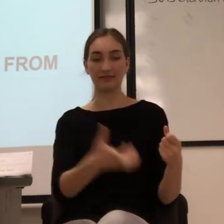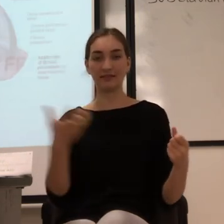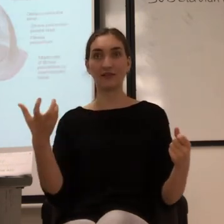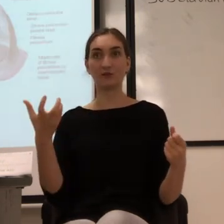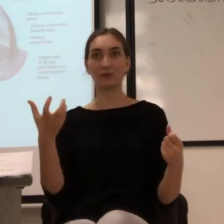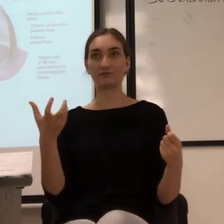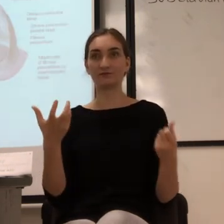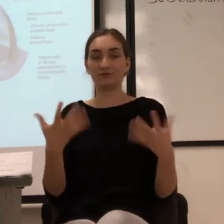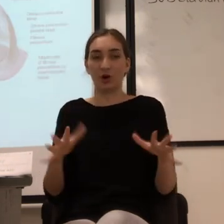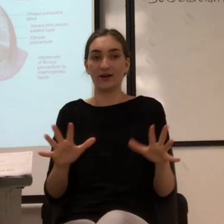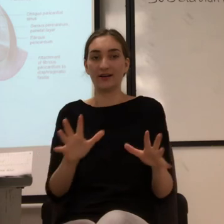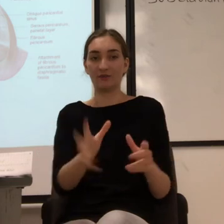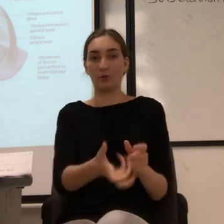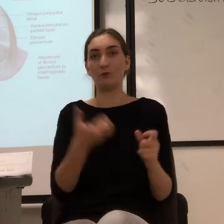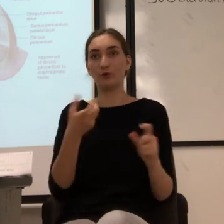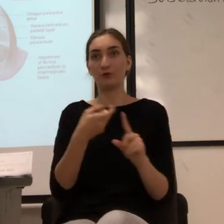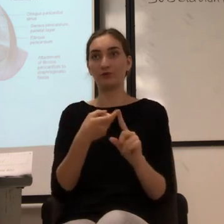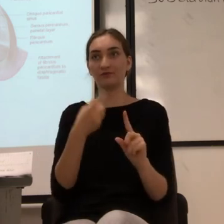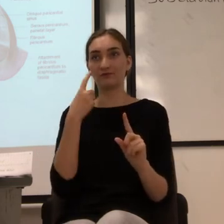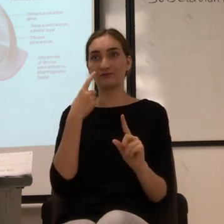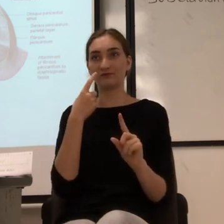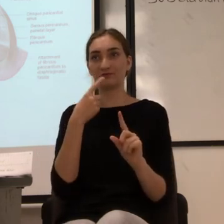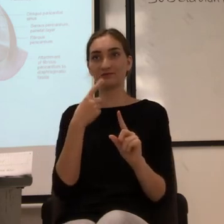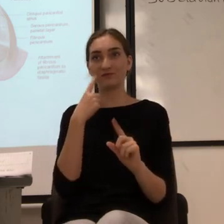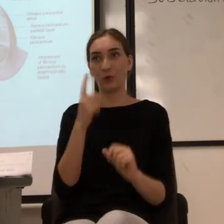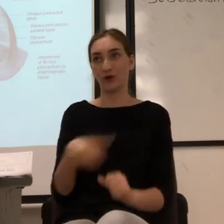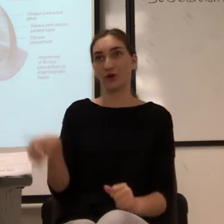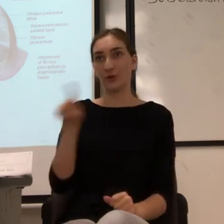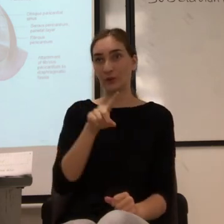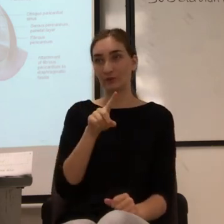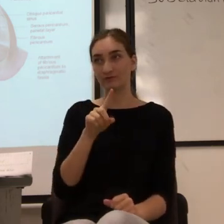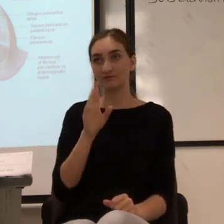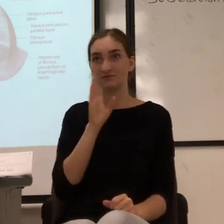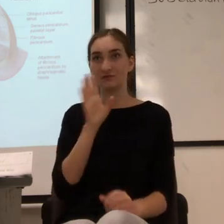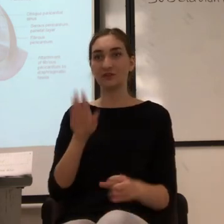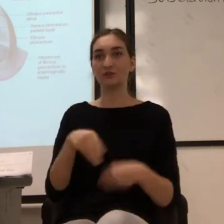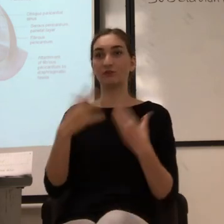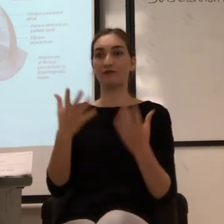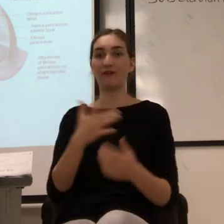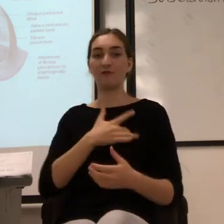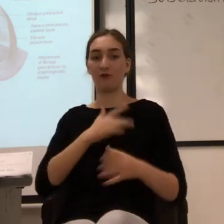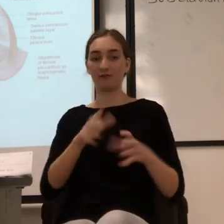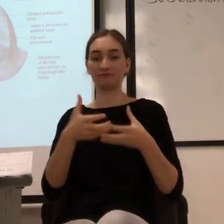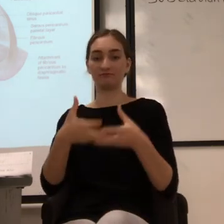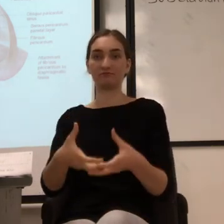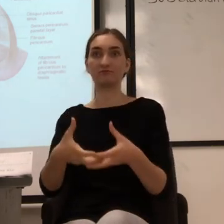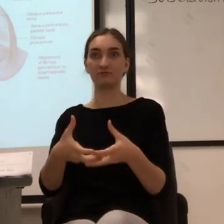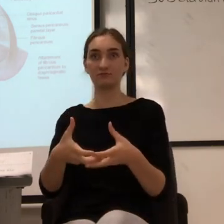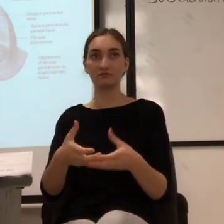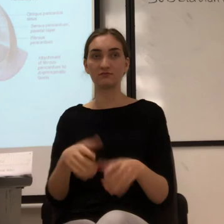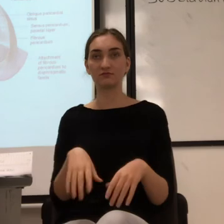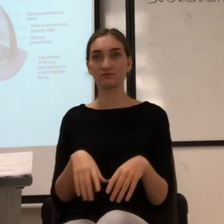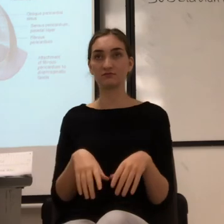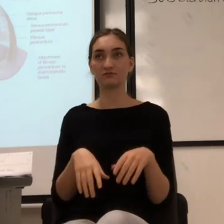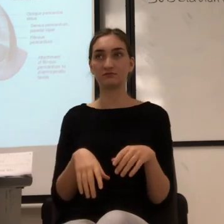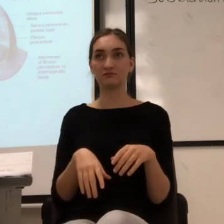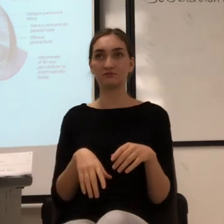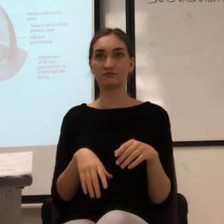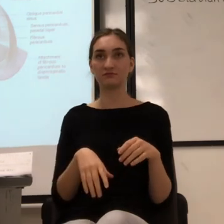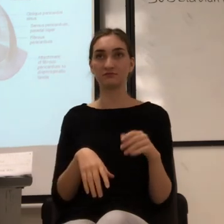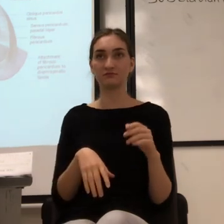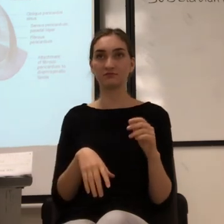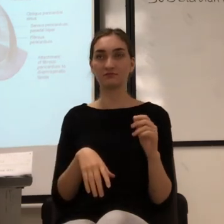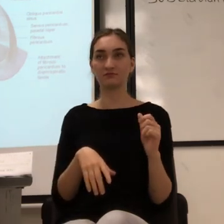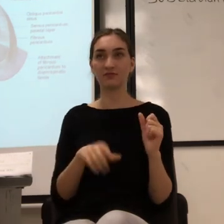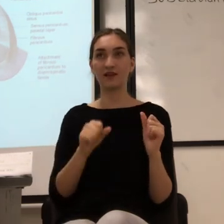it. You just kind of get it like this, right? So, but, you know, at the slaughterhouse, they had to remove it from